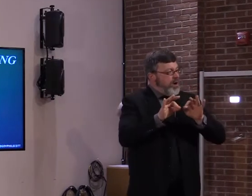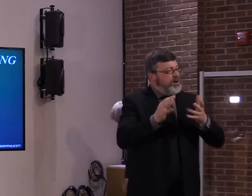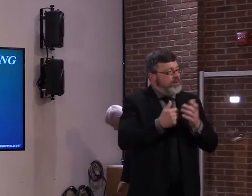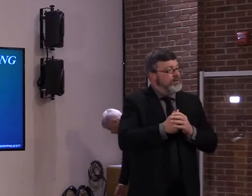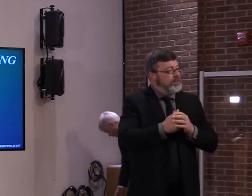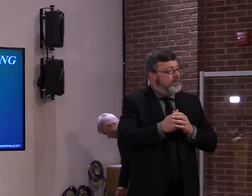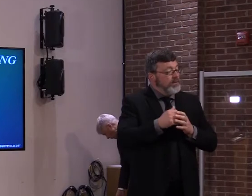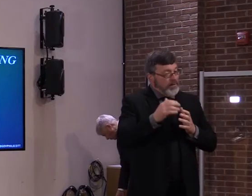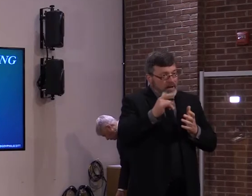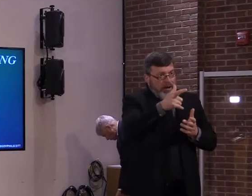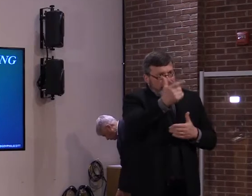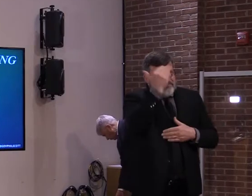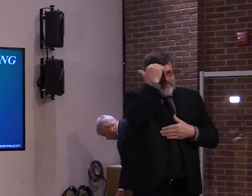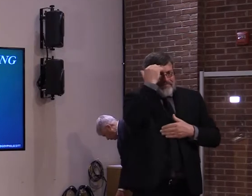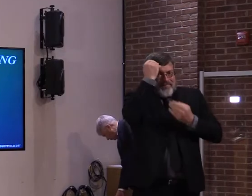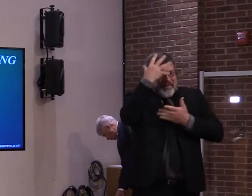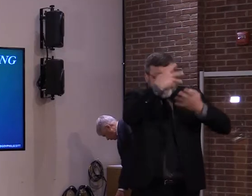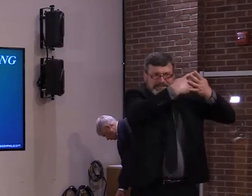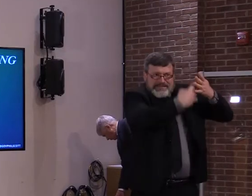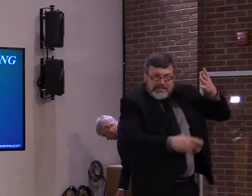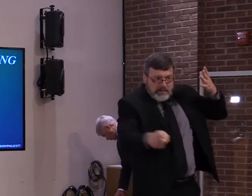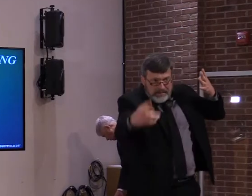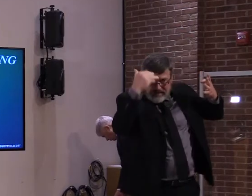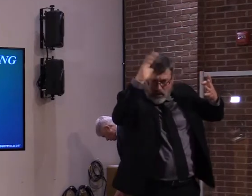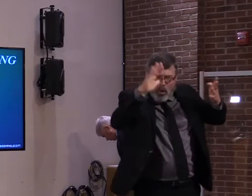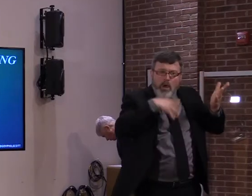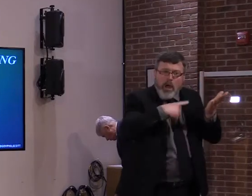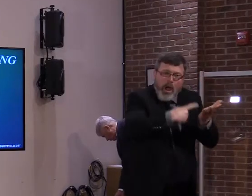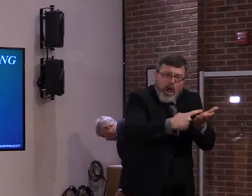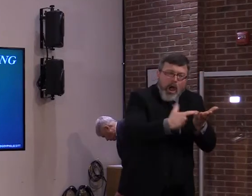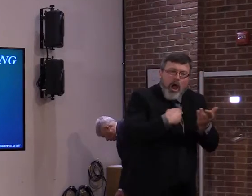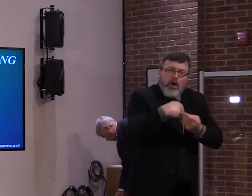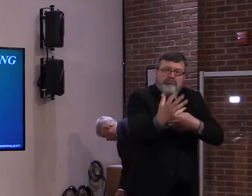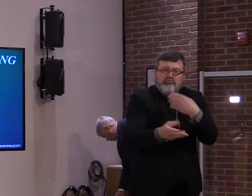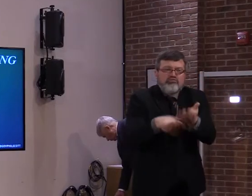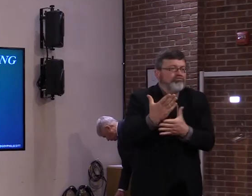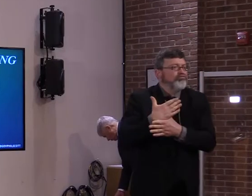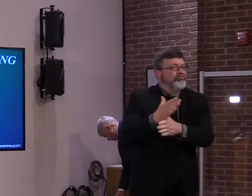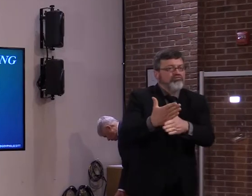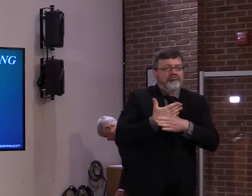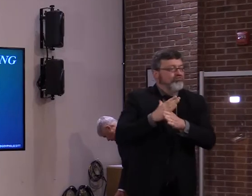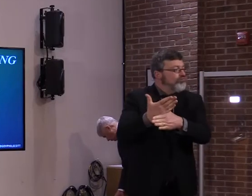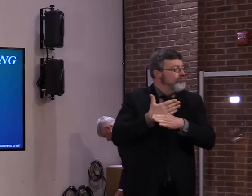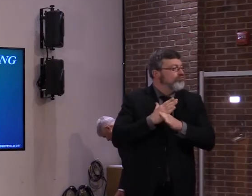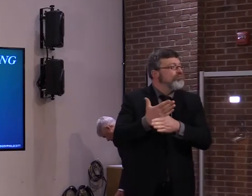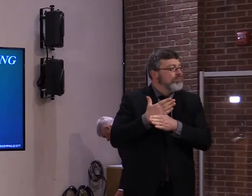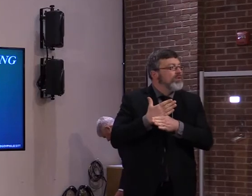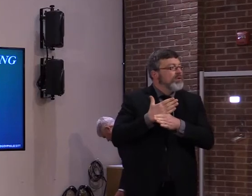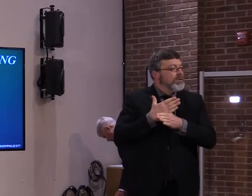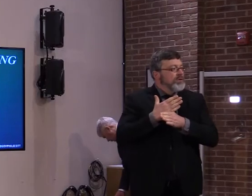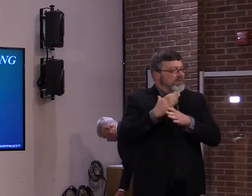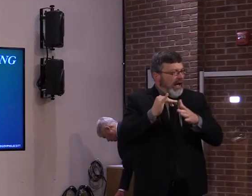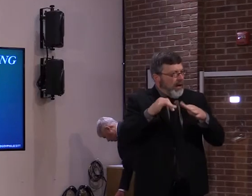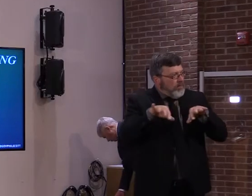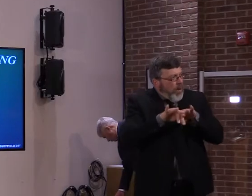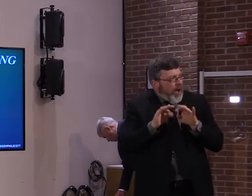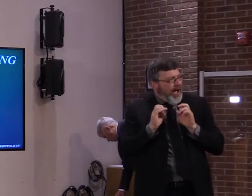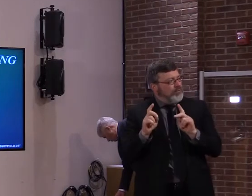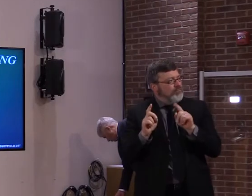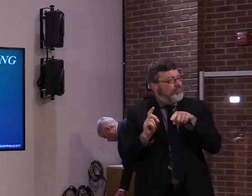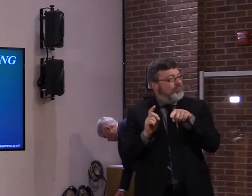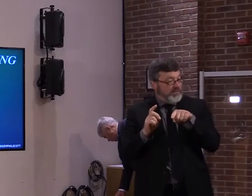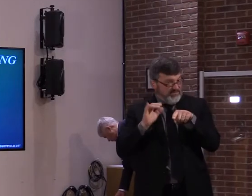or questions, and going so far as helping to make vaccination happen for them, like helping